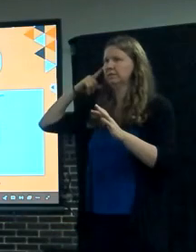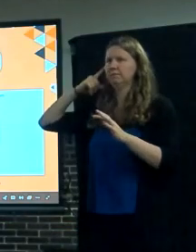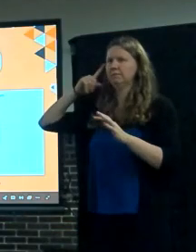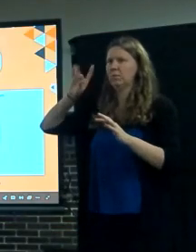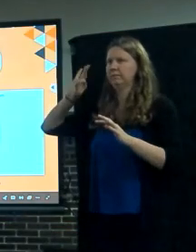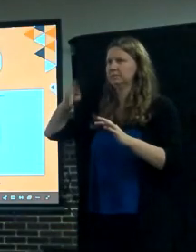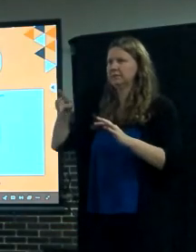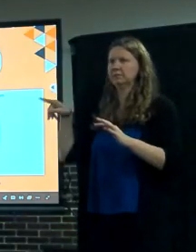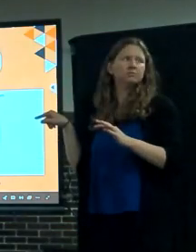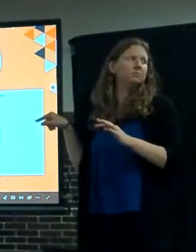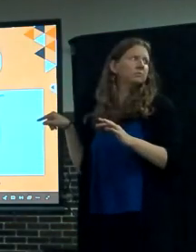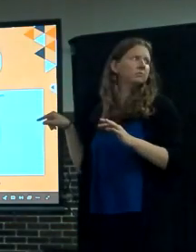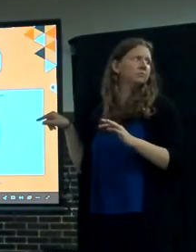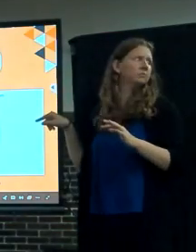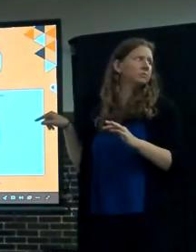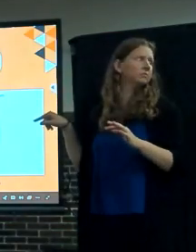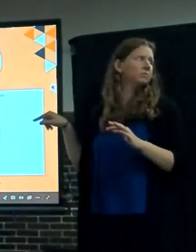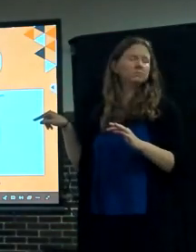So